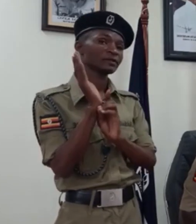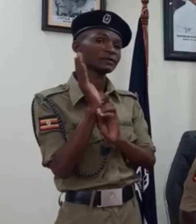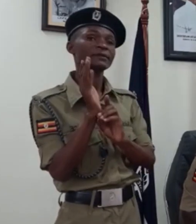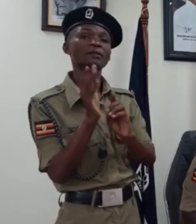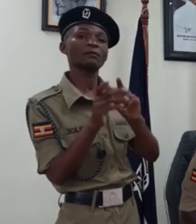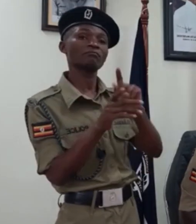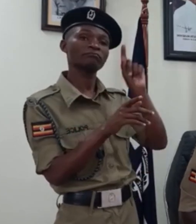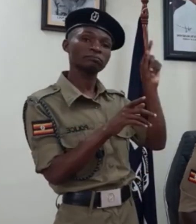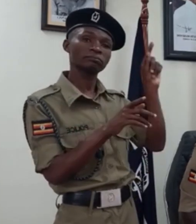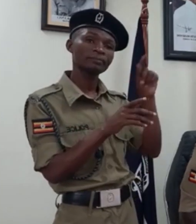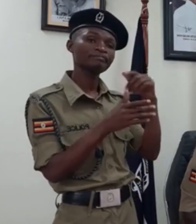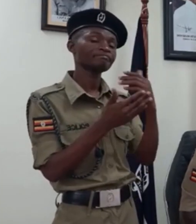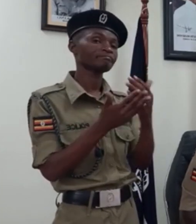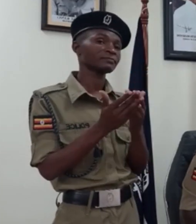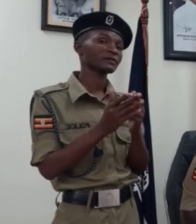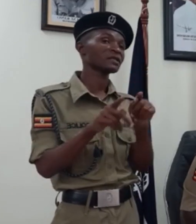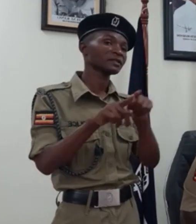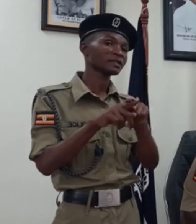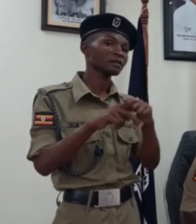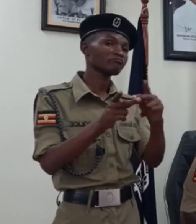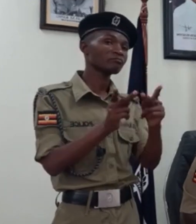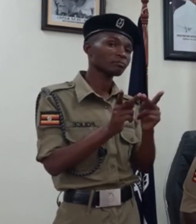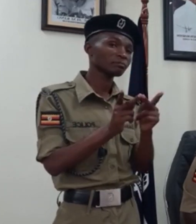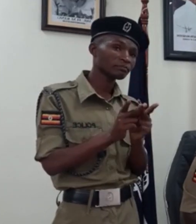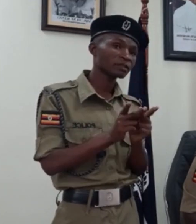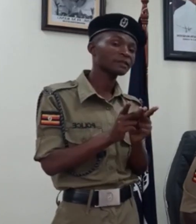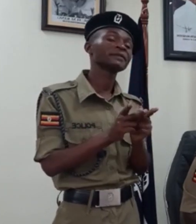balina n'omuwendo gwe bagenda okulaba nga